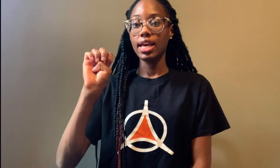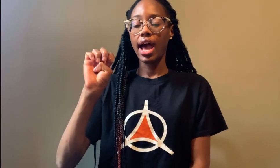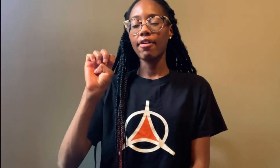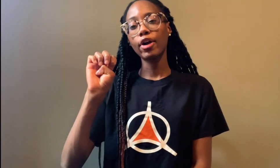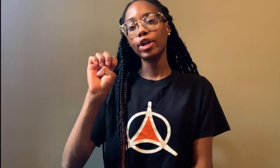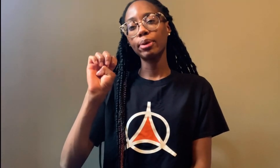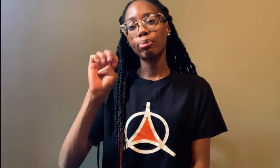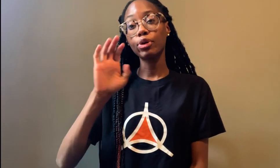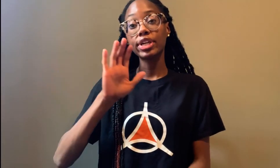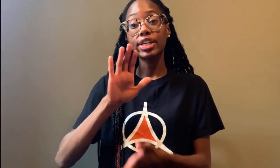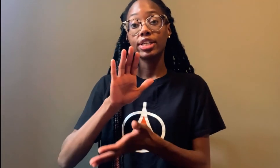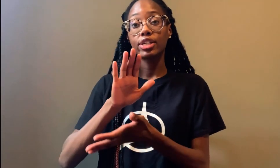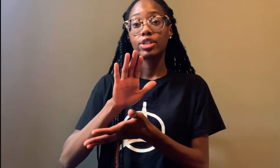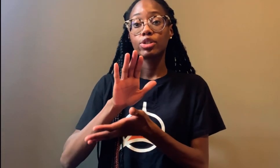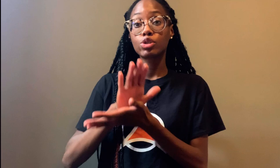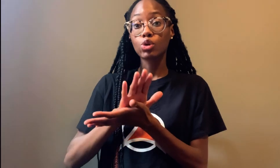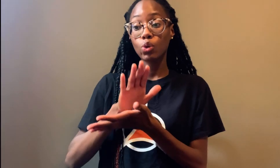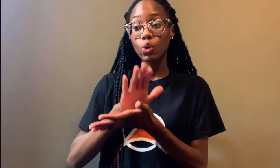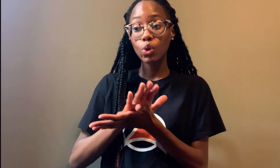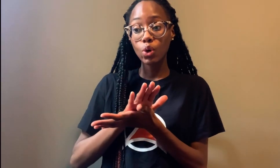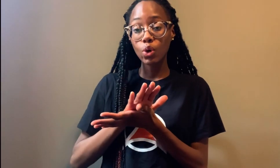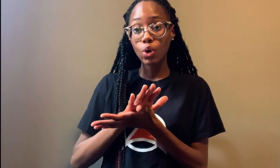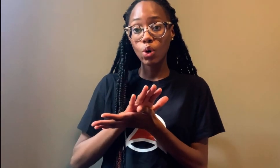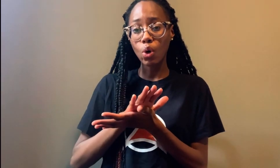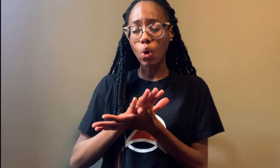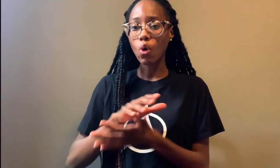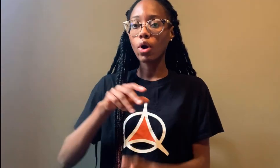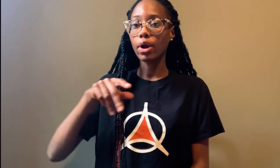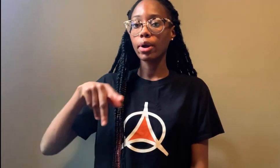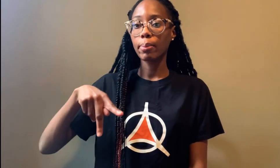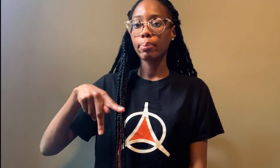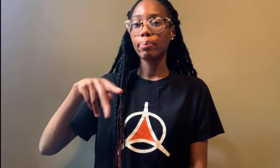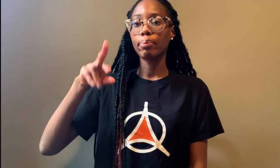I've heard it pre-school or